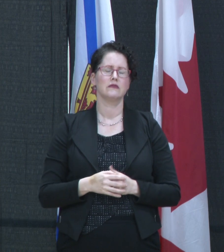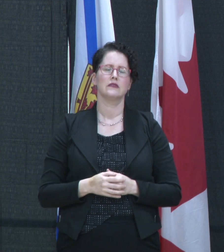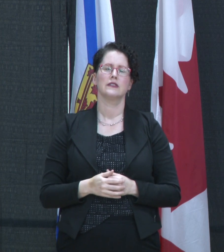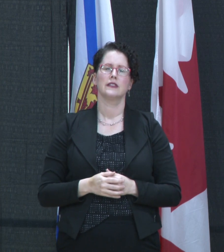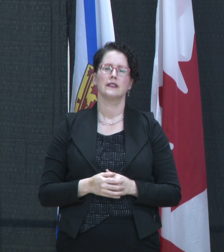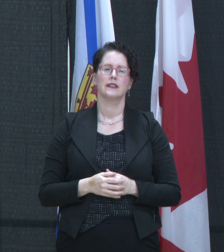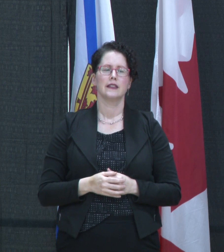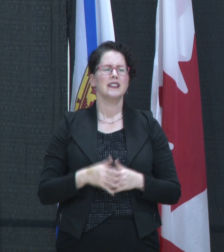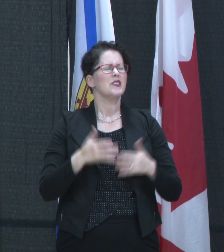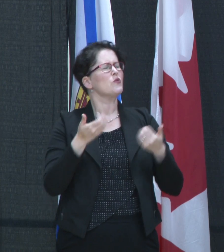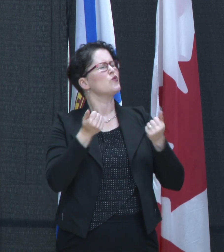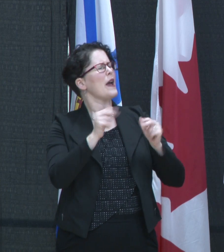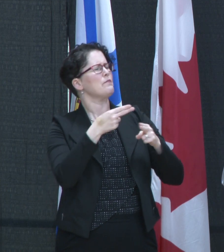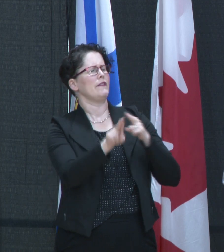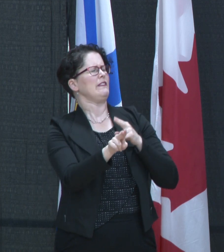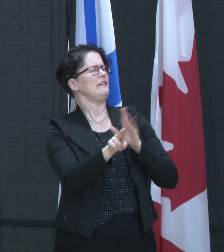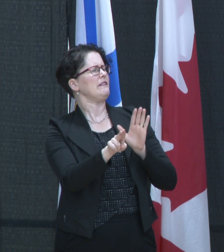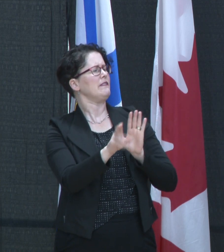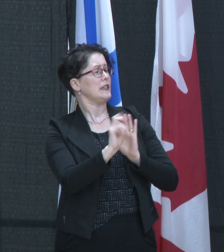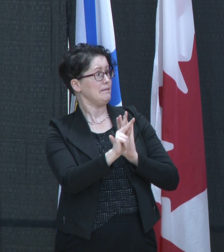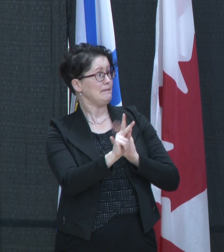he said, try to be quick.